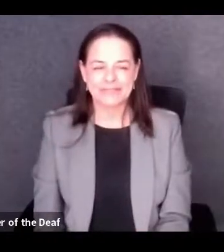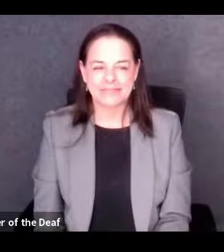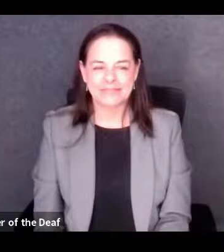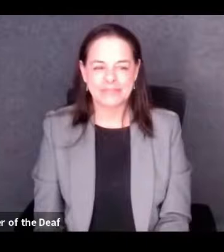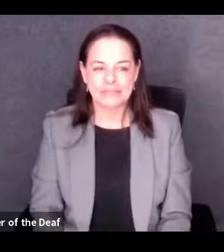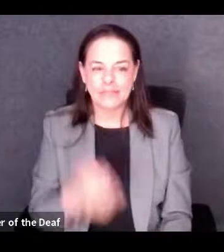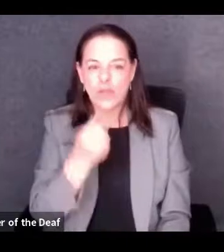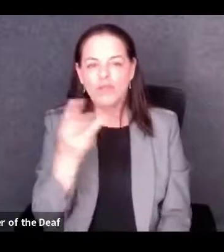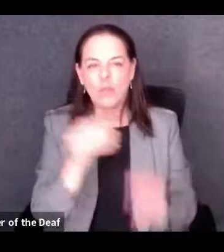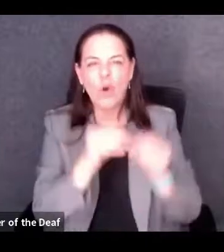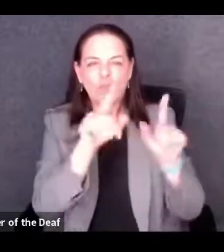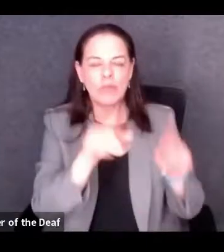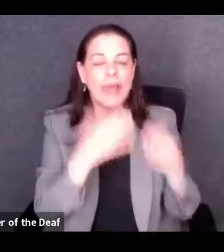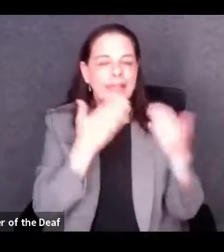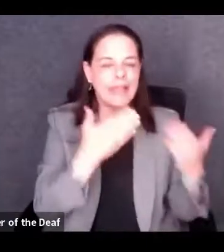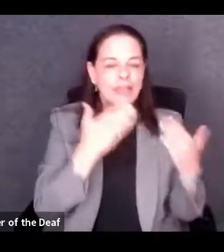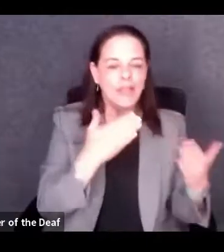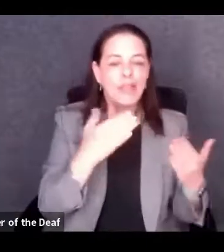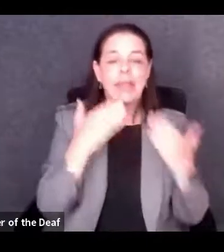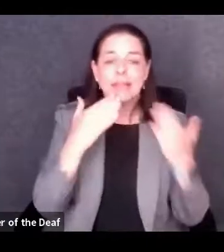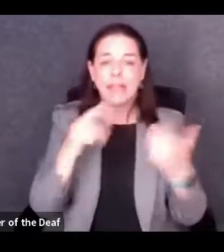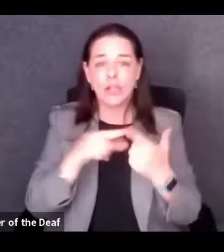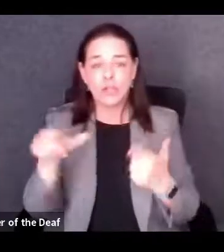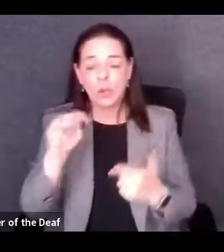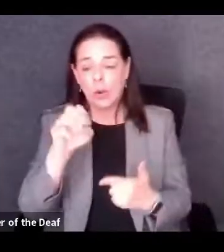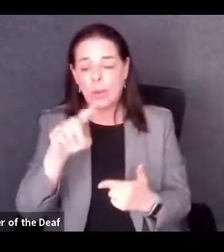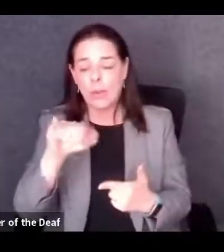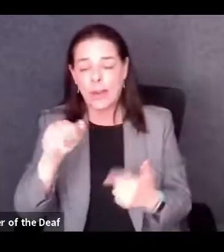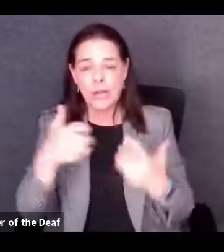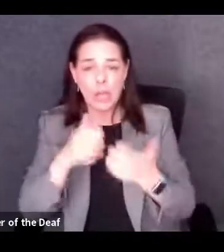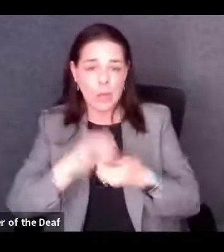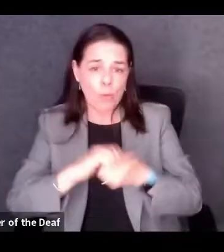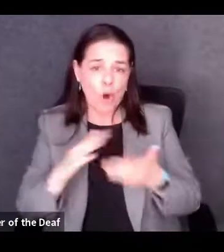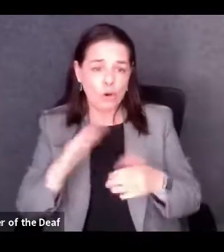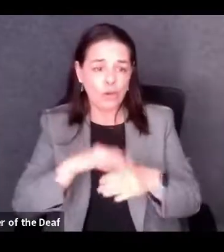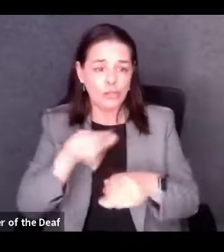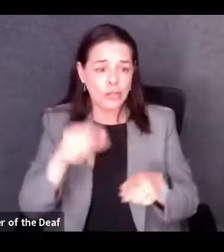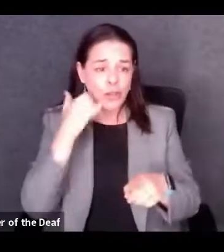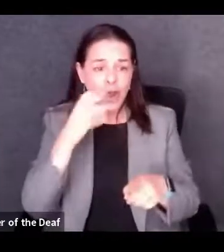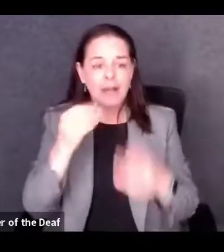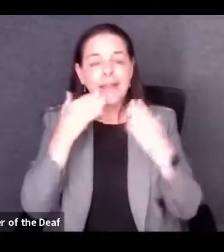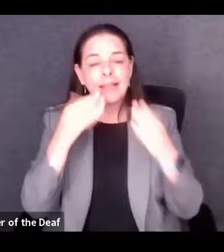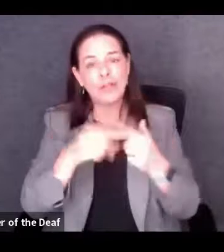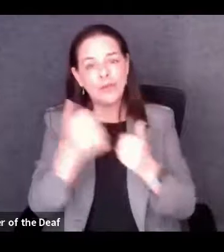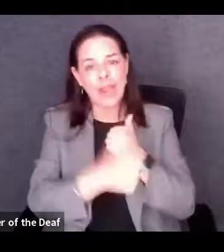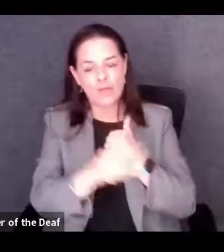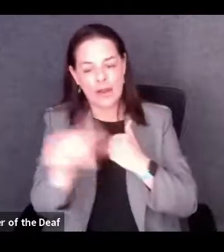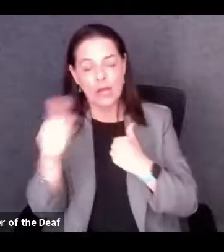Just some more thank you. So thank you to our media partners on the call and out there, and thank you to everyone